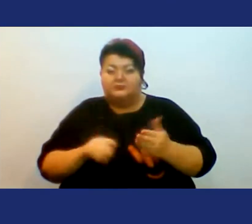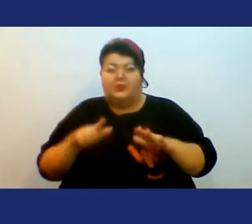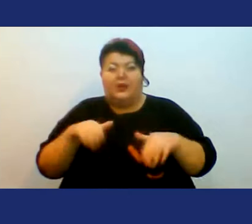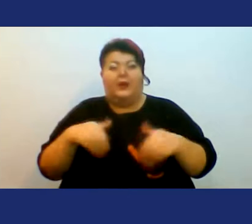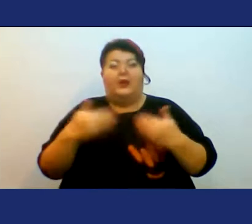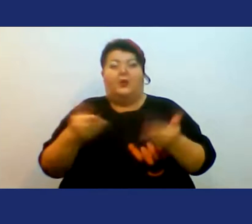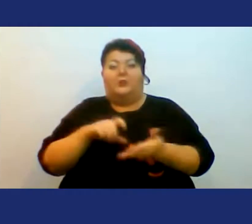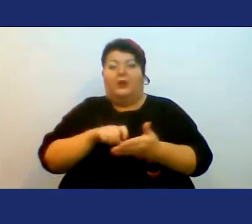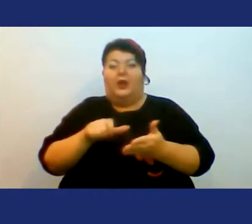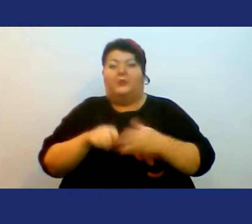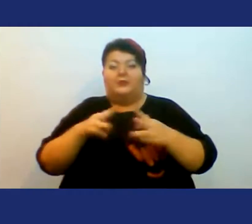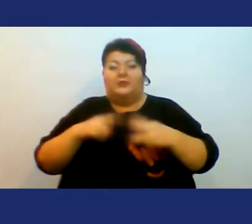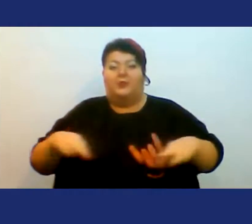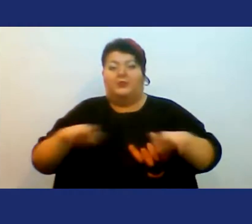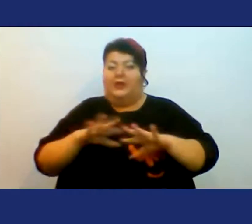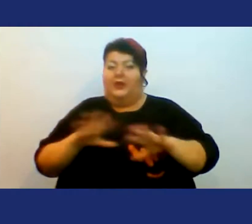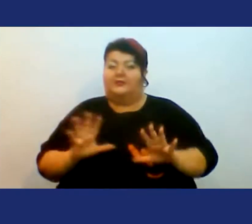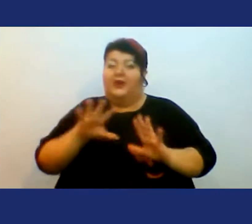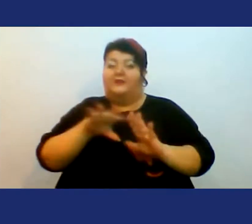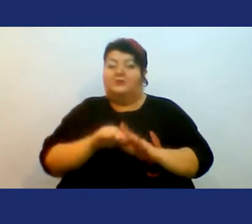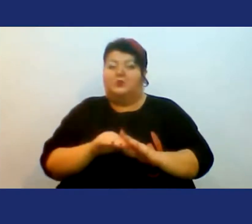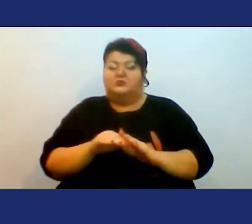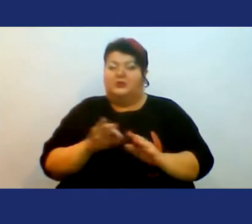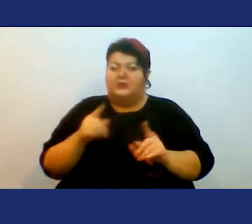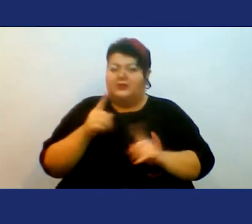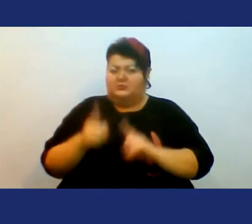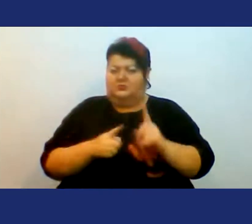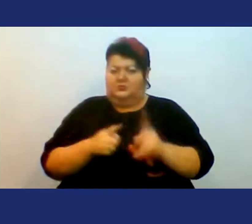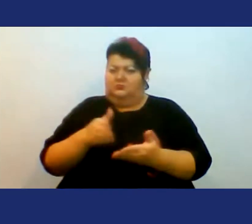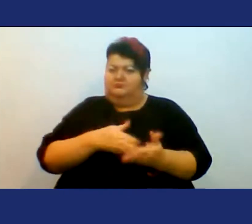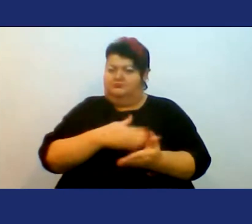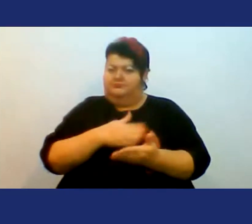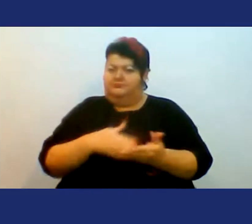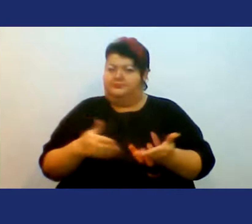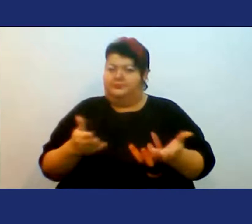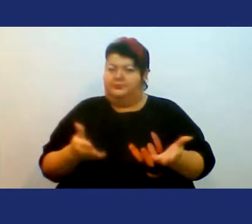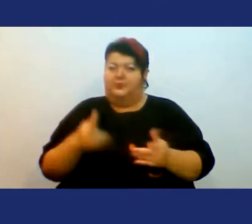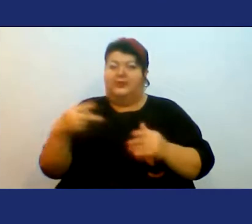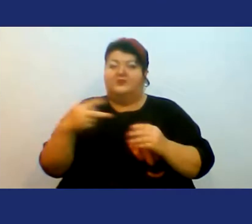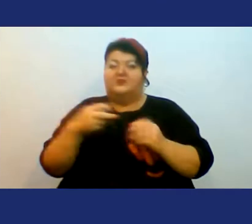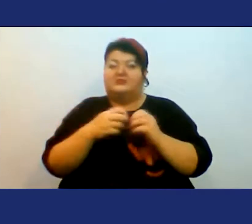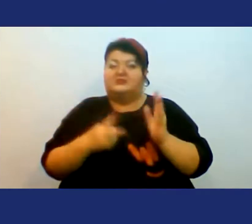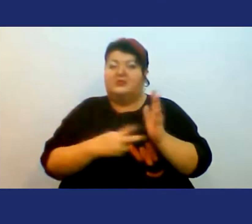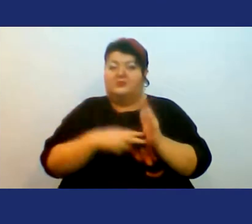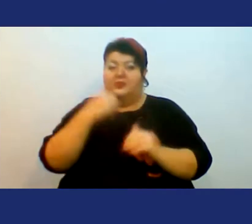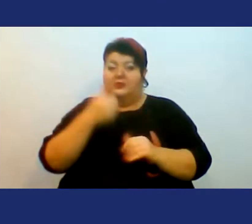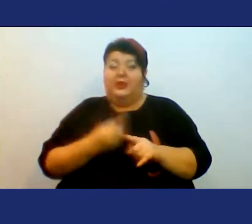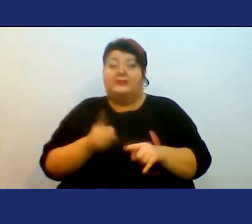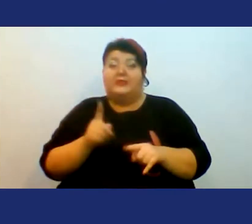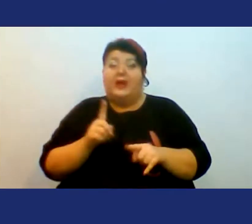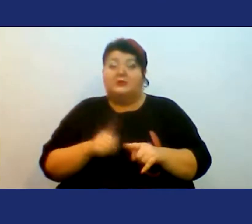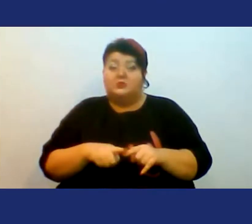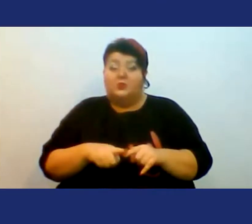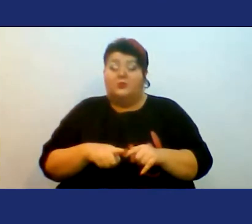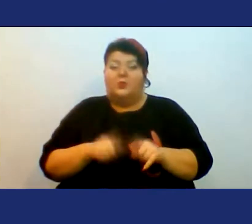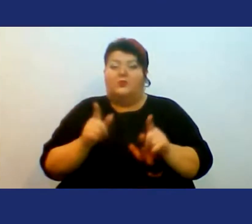government. The project implementer at that time was the Foreign Ministry of Ukraine,